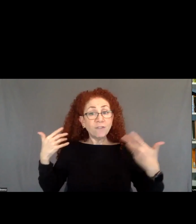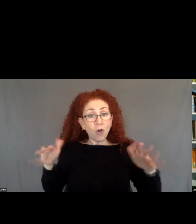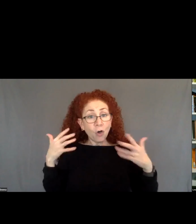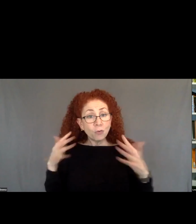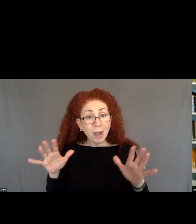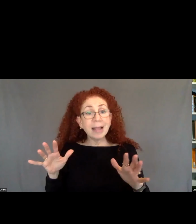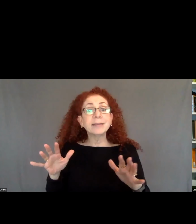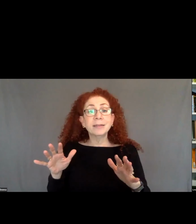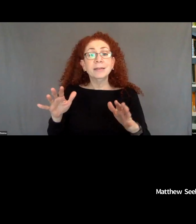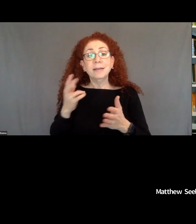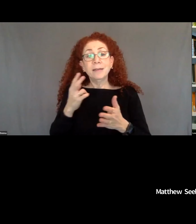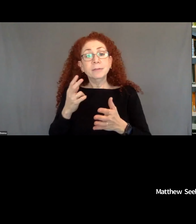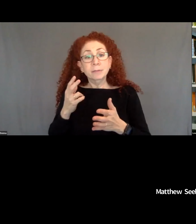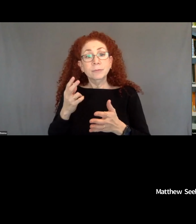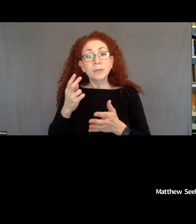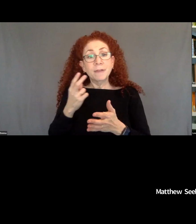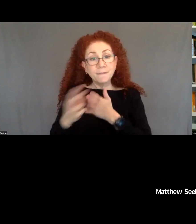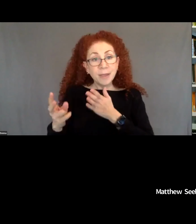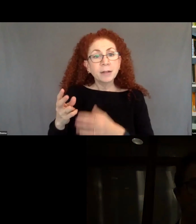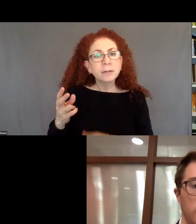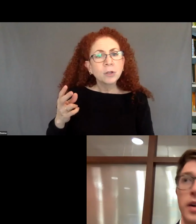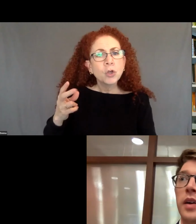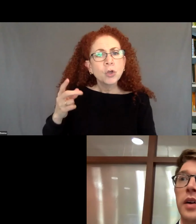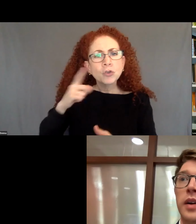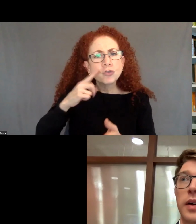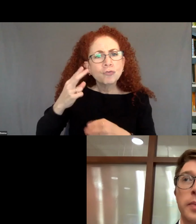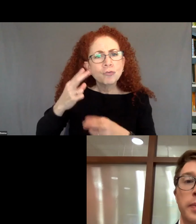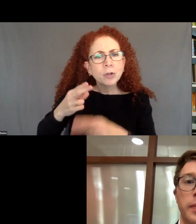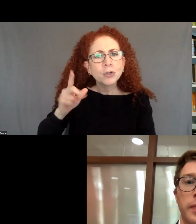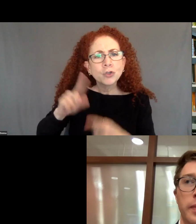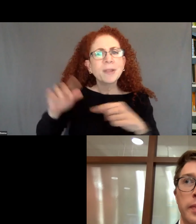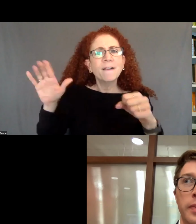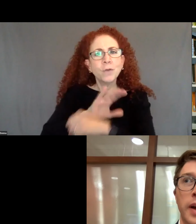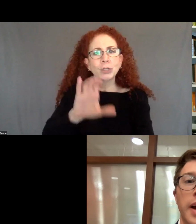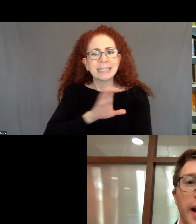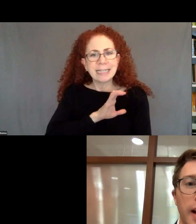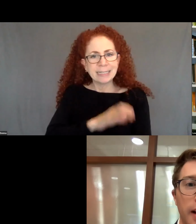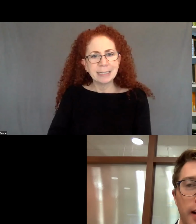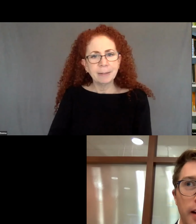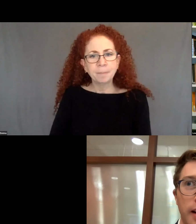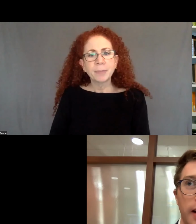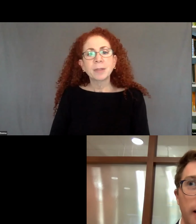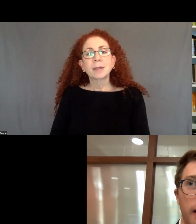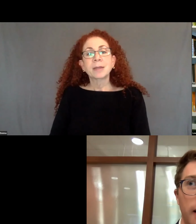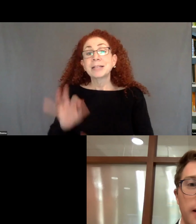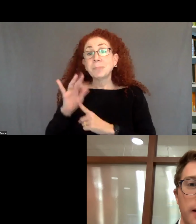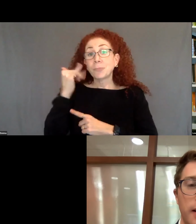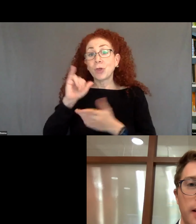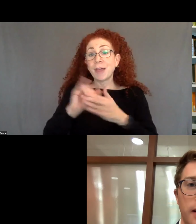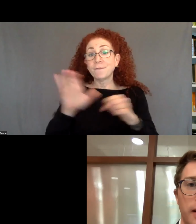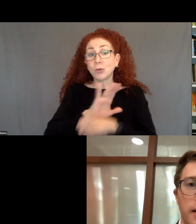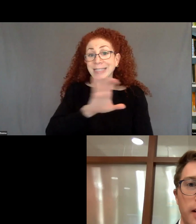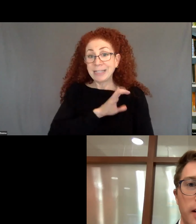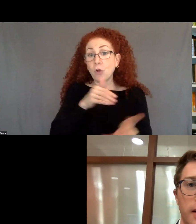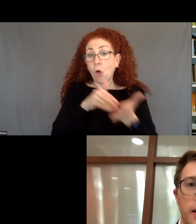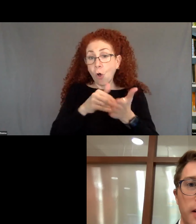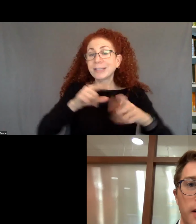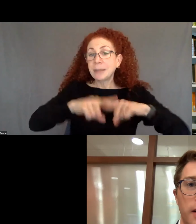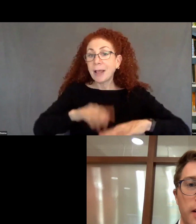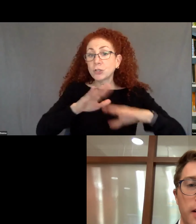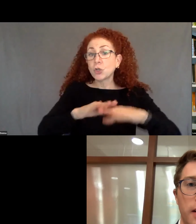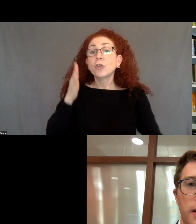to reference anthropologist Lisa Stevenson's phrase, to be a full citizen? Especially because that full citizenship often hinges on one's